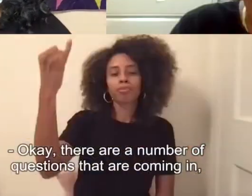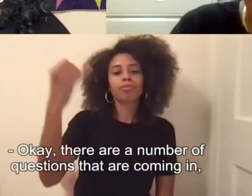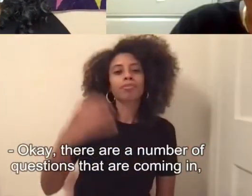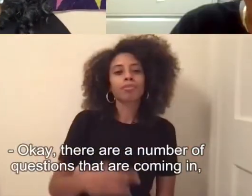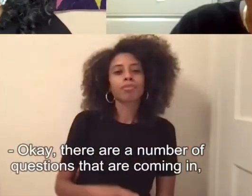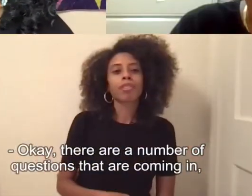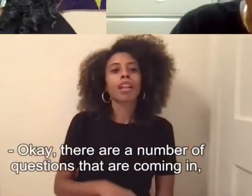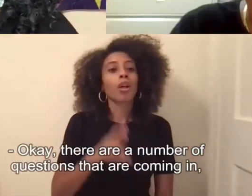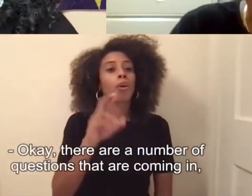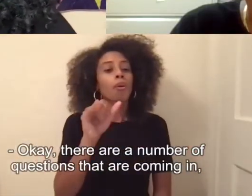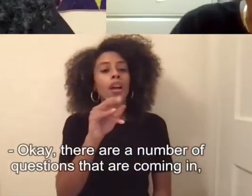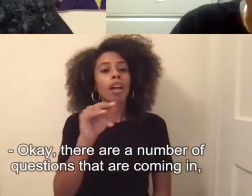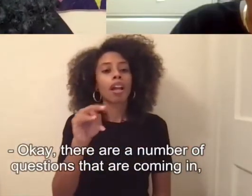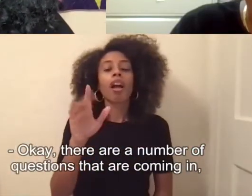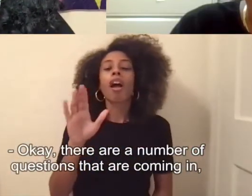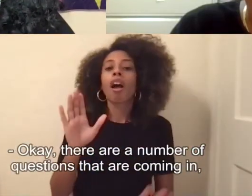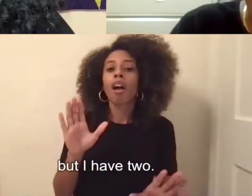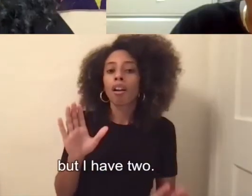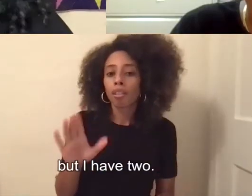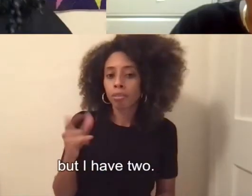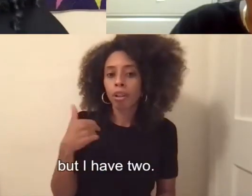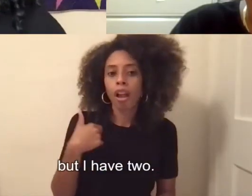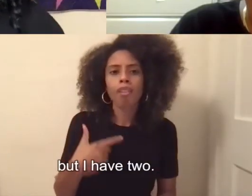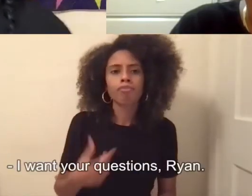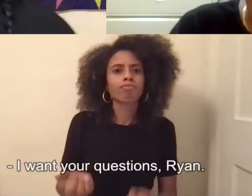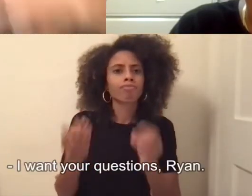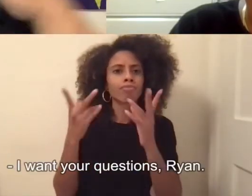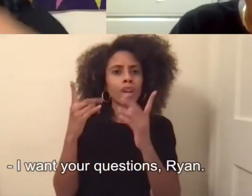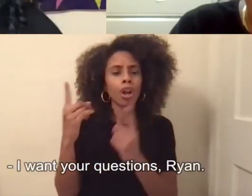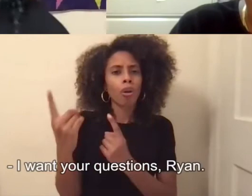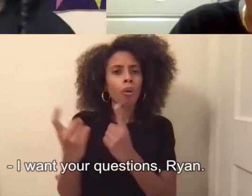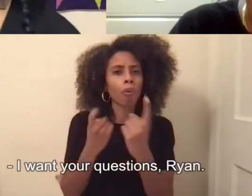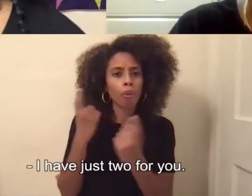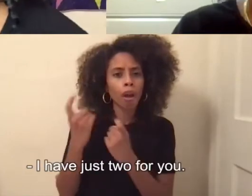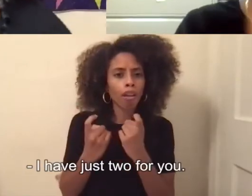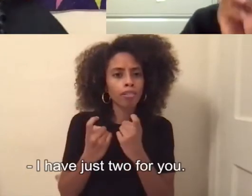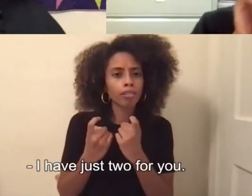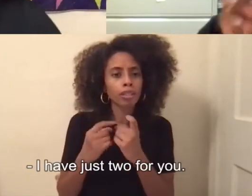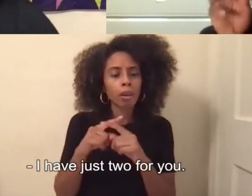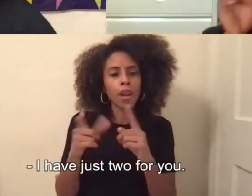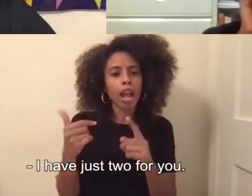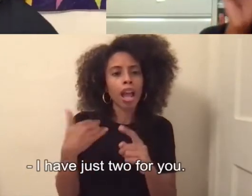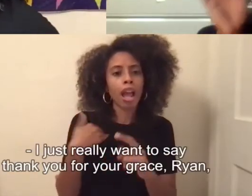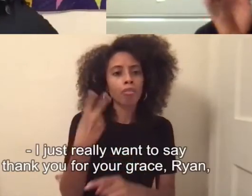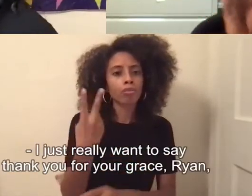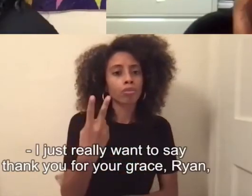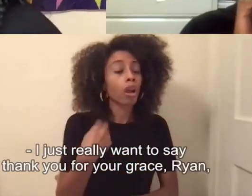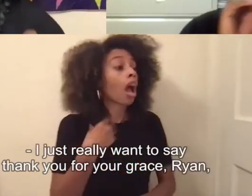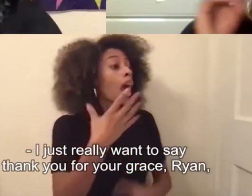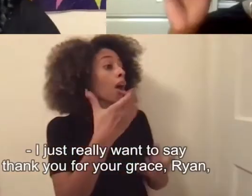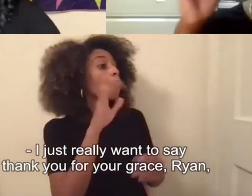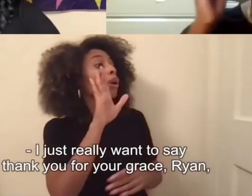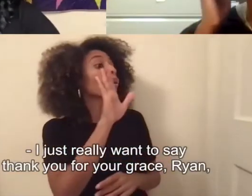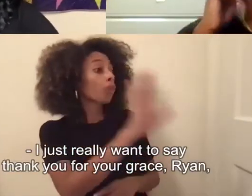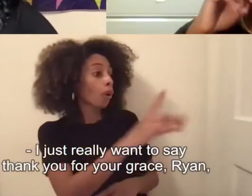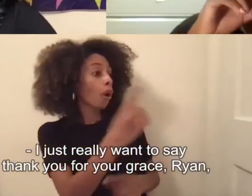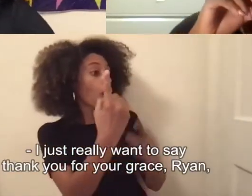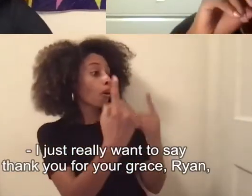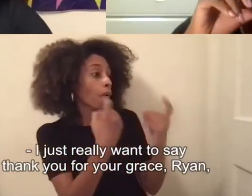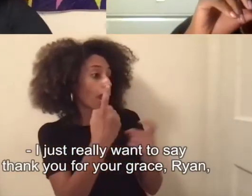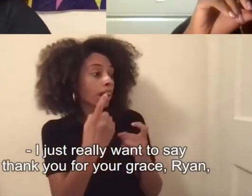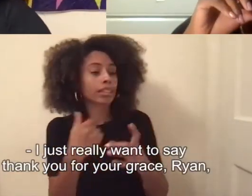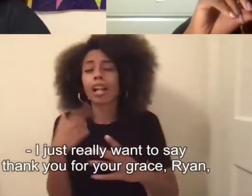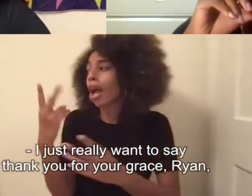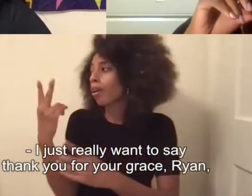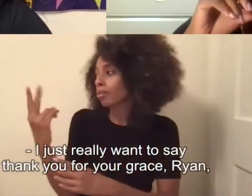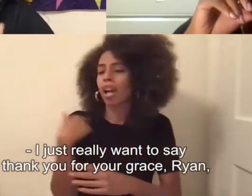Okay, there are a number of questions that are coming in, but I have two. I want your questions. I have just two for you, and then I just really want to say thank you